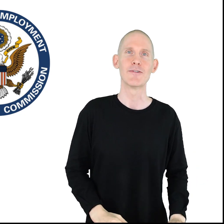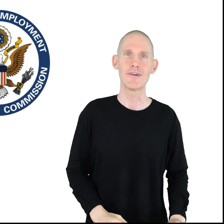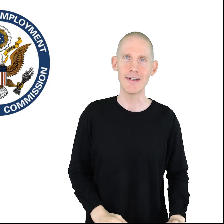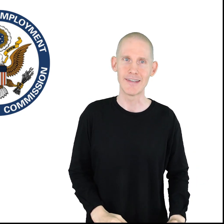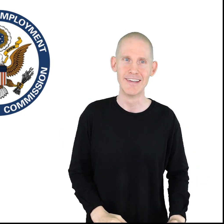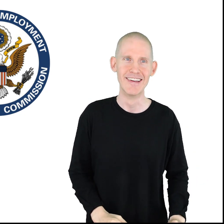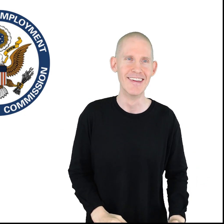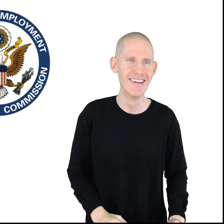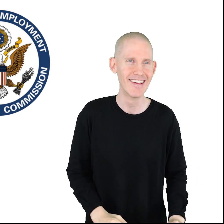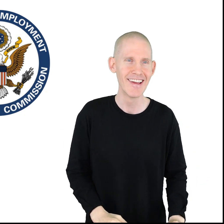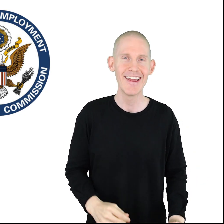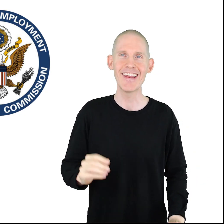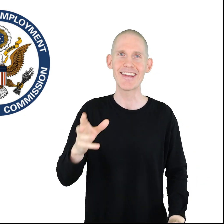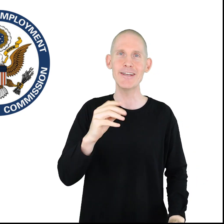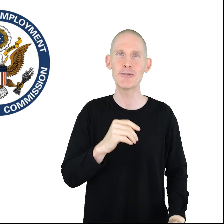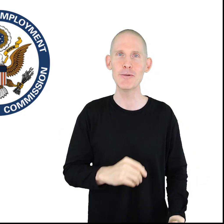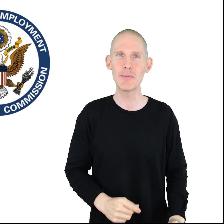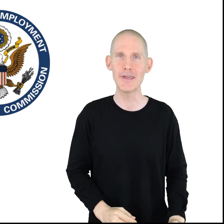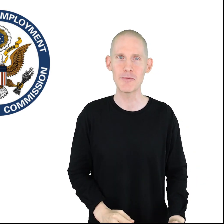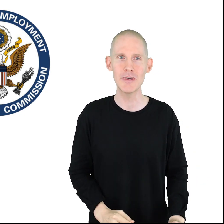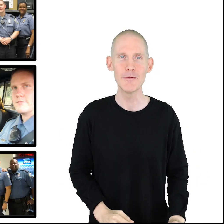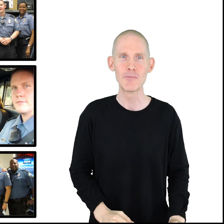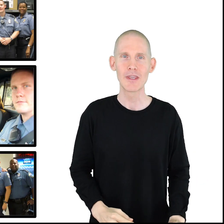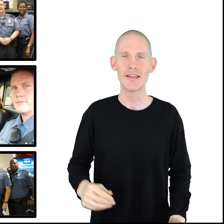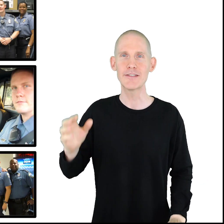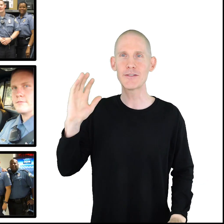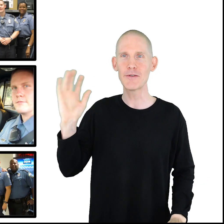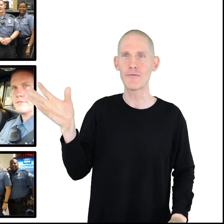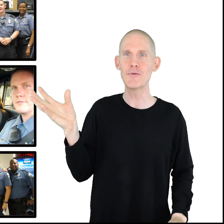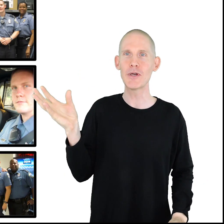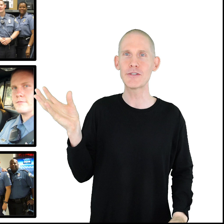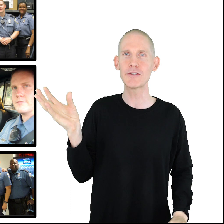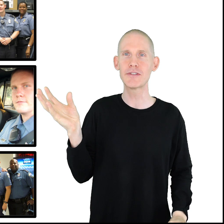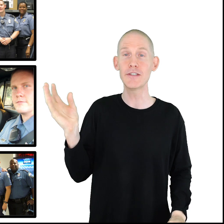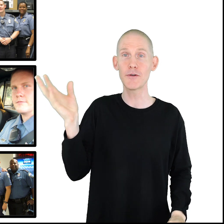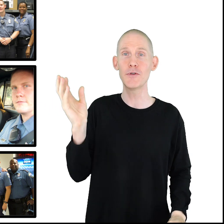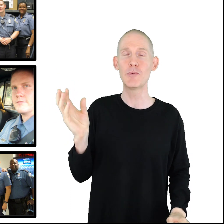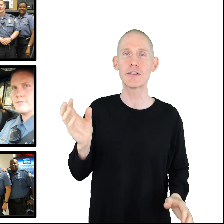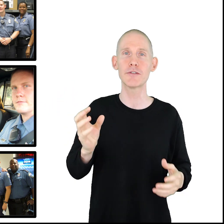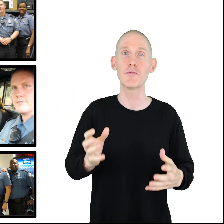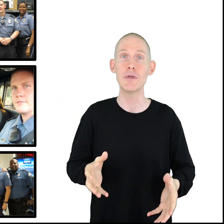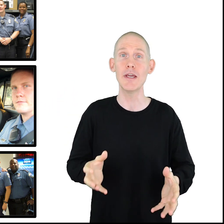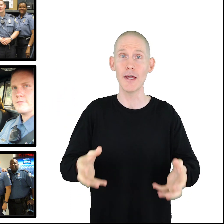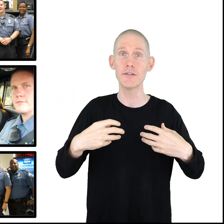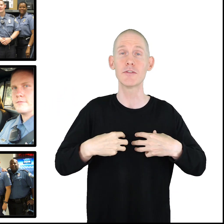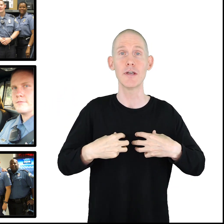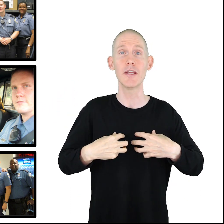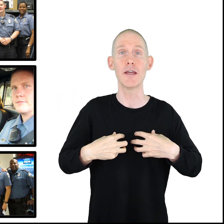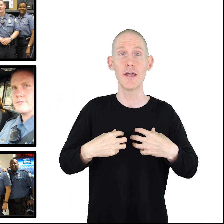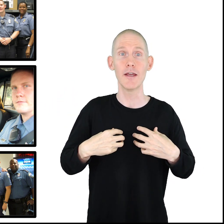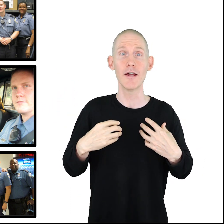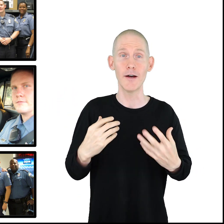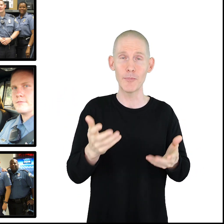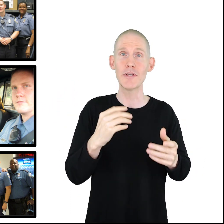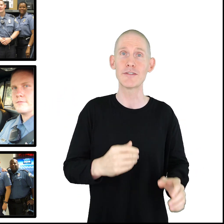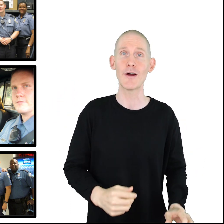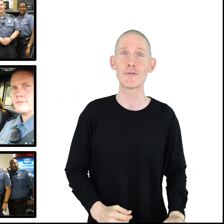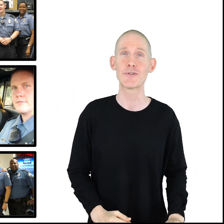Right. In case you didn't believe me, this is a few pictures. These are a few pictures of me as a police officer